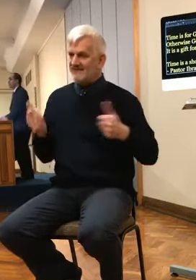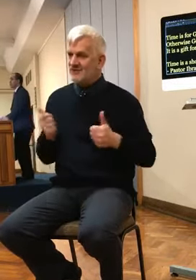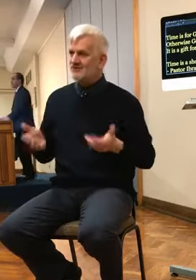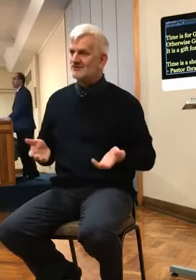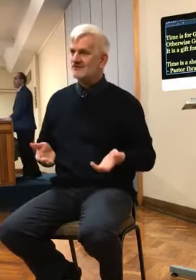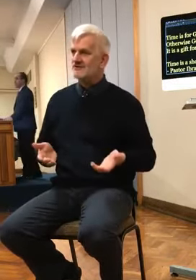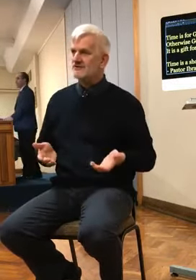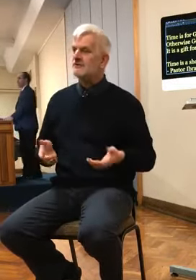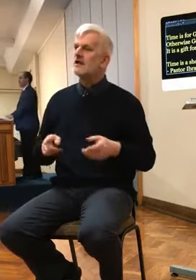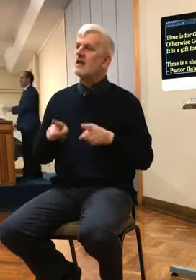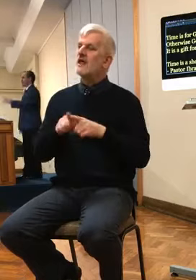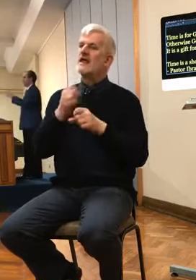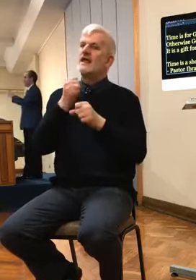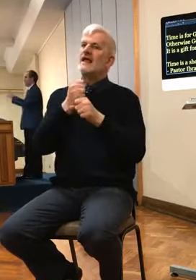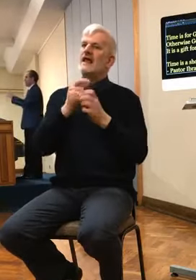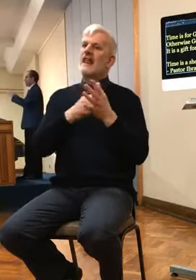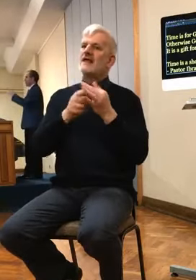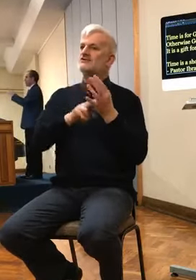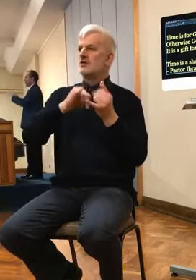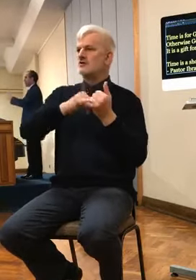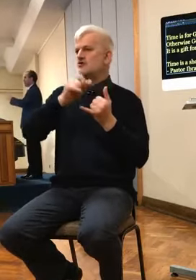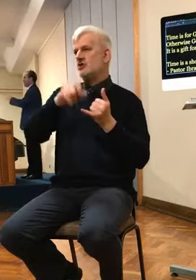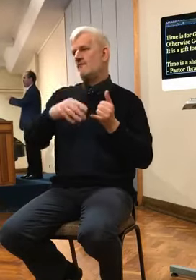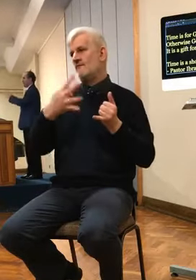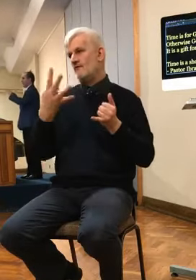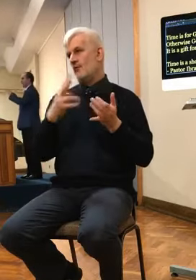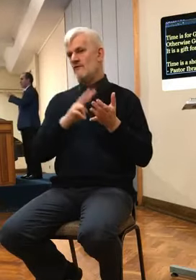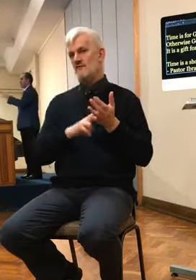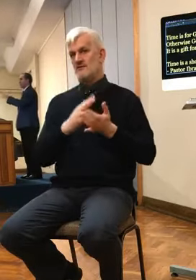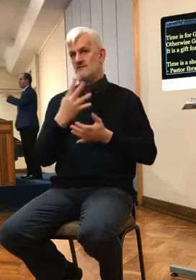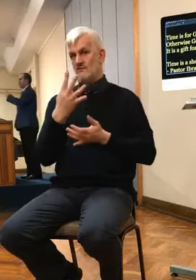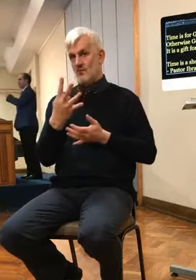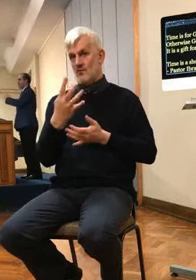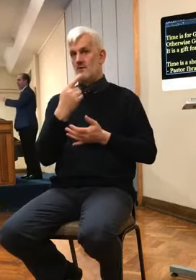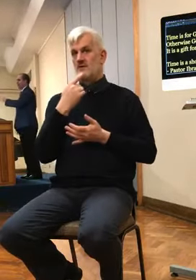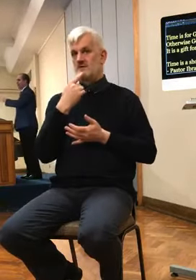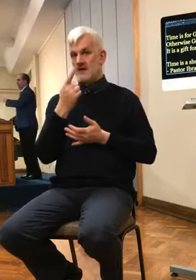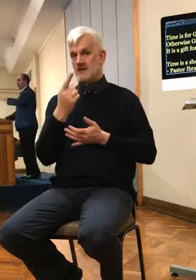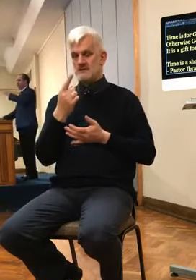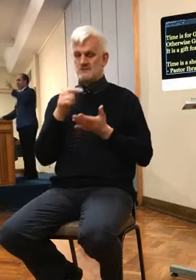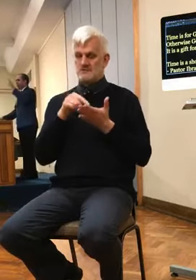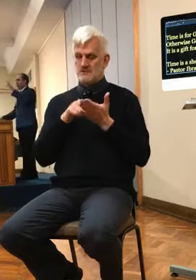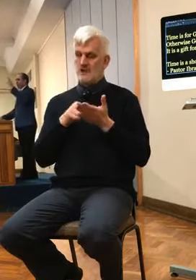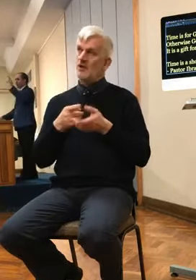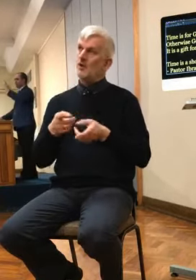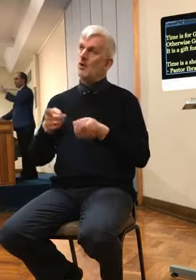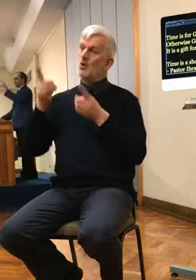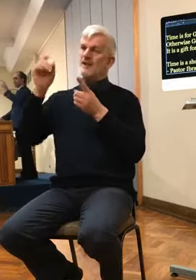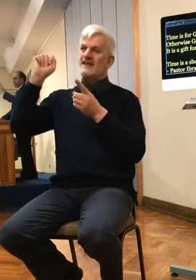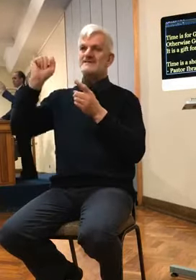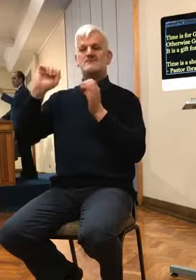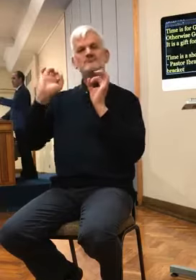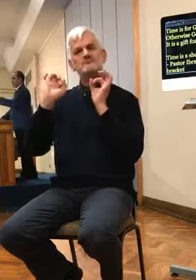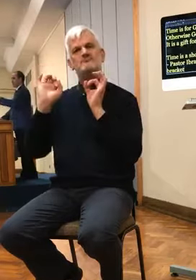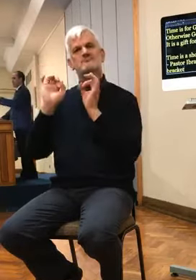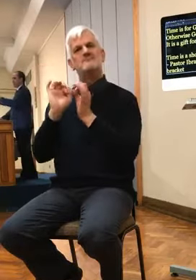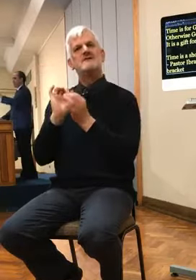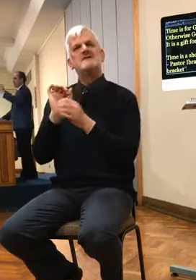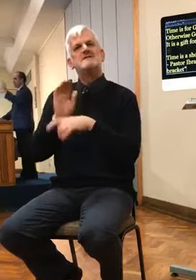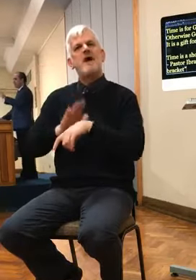says, in the fullness of time, at the appointed time, God sent his